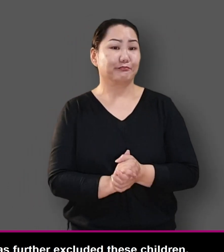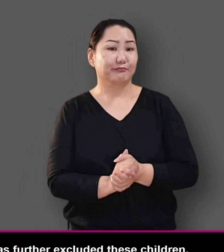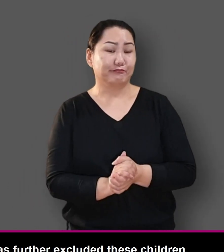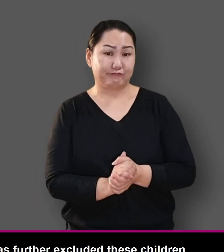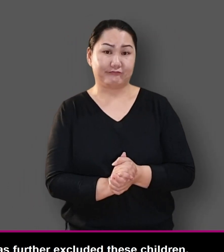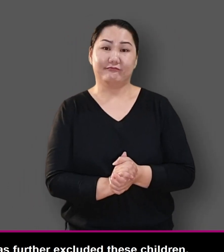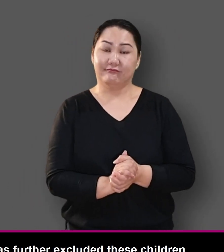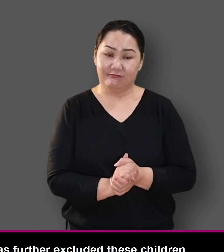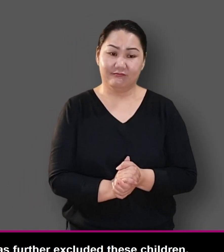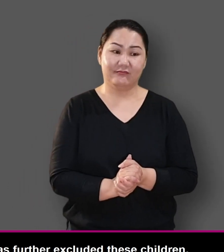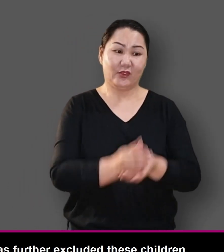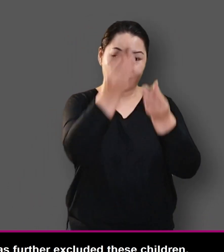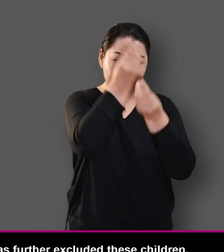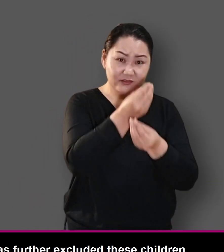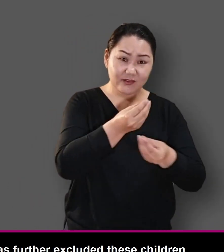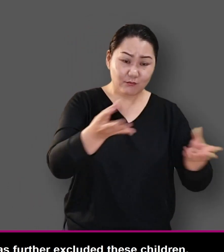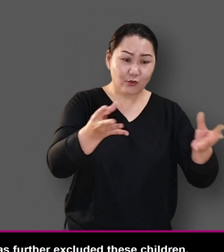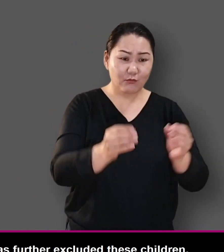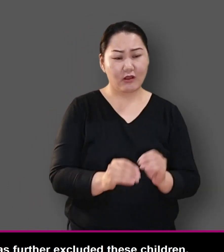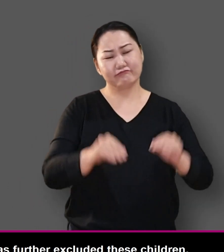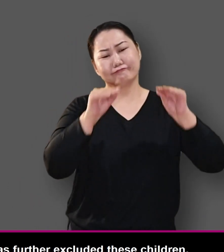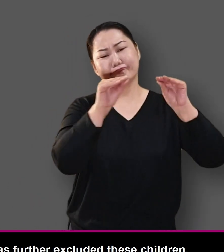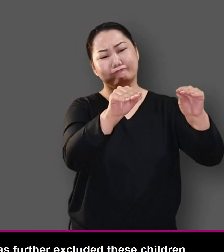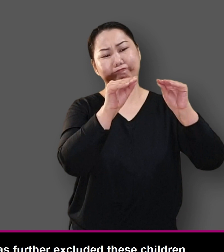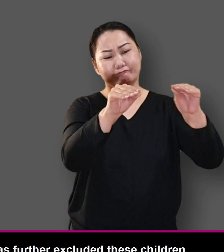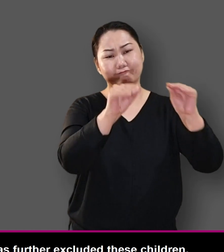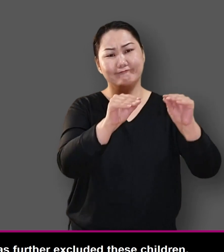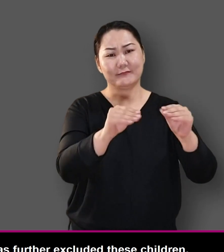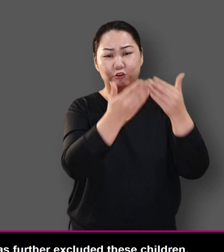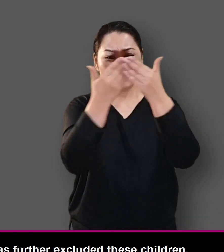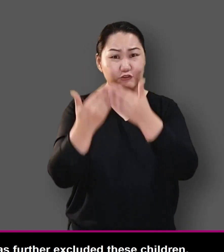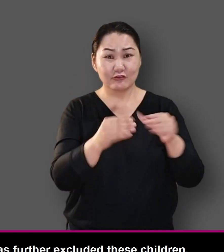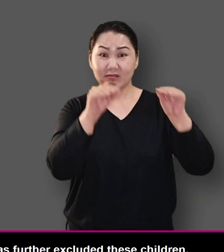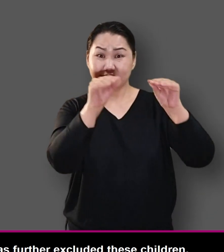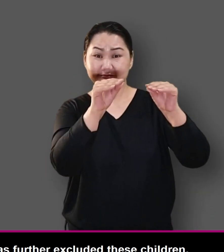Online and digital learning has further excluded these children.